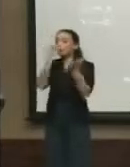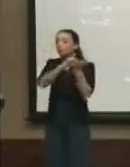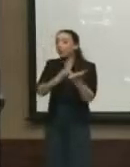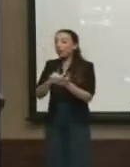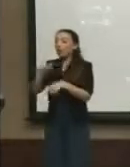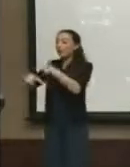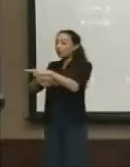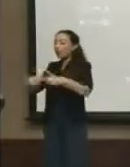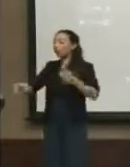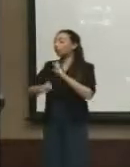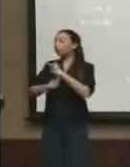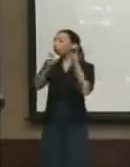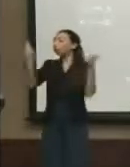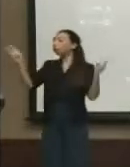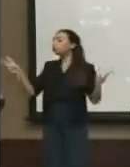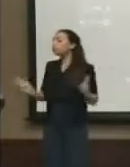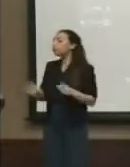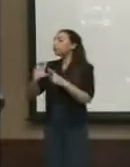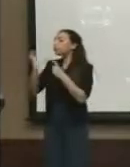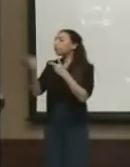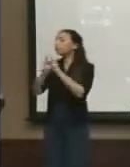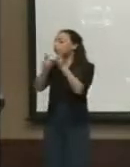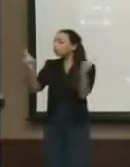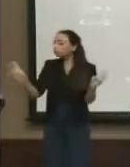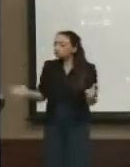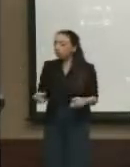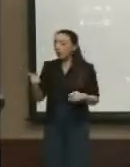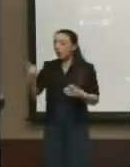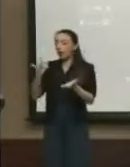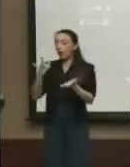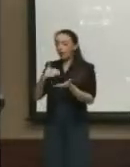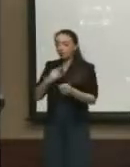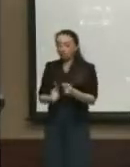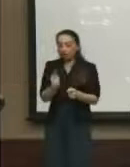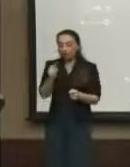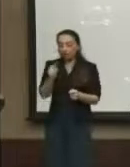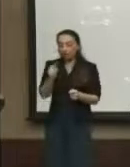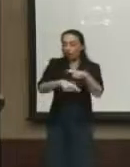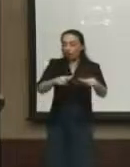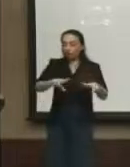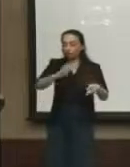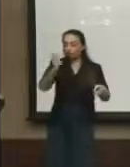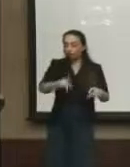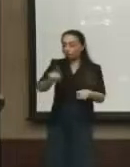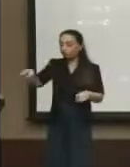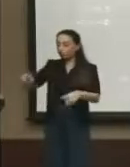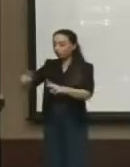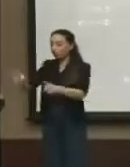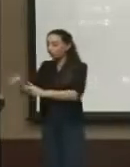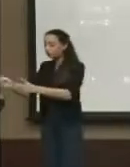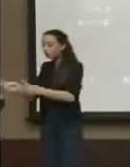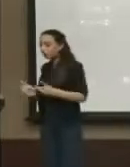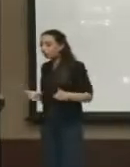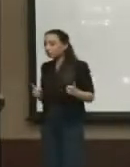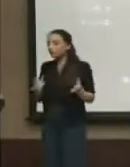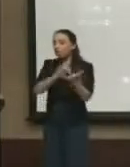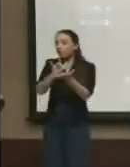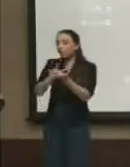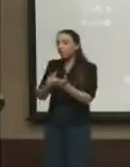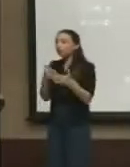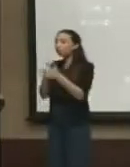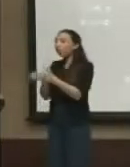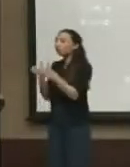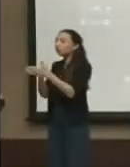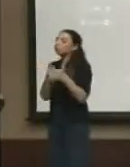languages, and as you keep moving from sector to sector and geography to geography, you have multiple challenges coming up. The